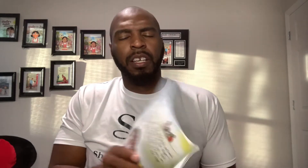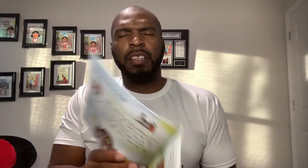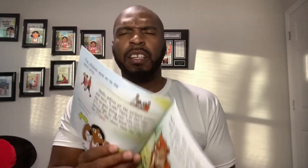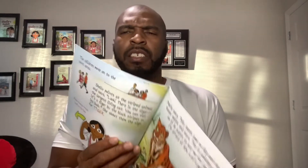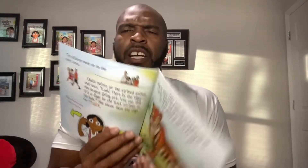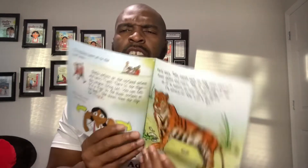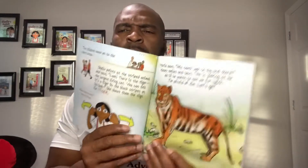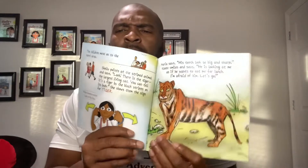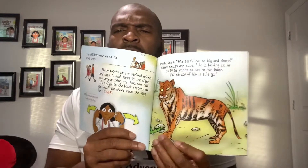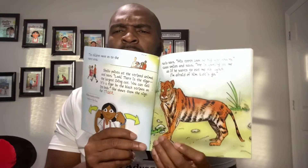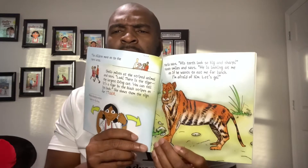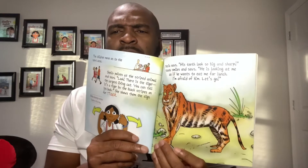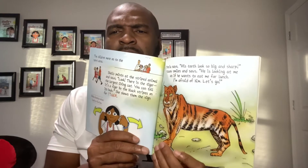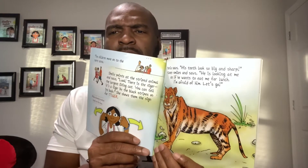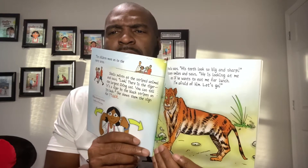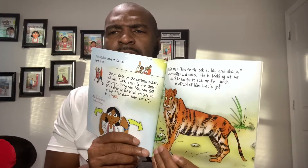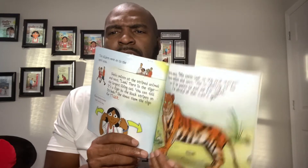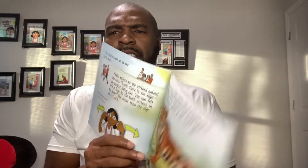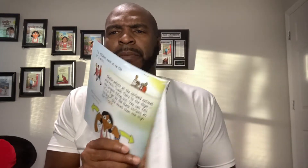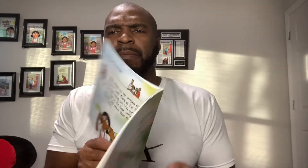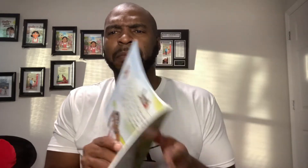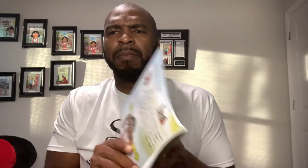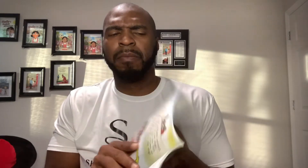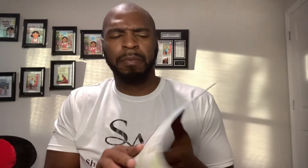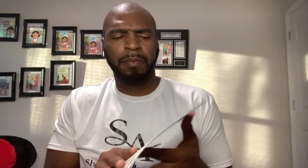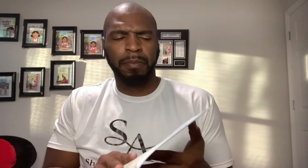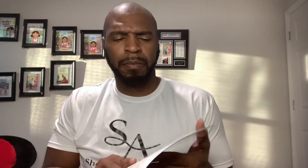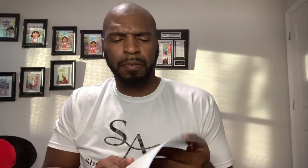The children move on to the next area.